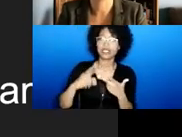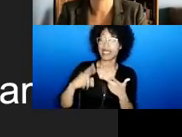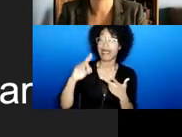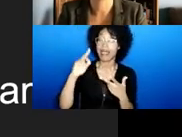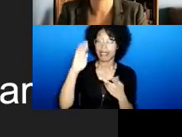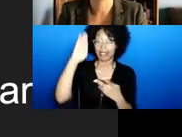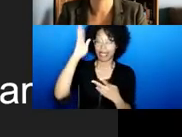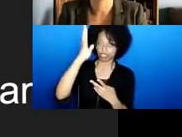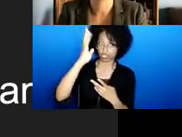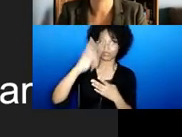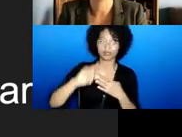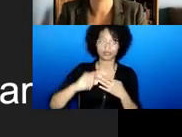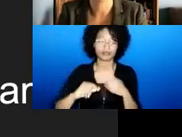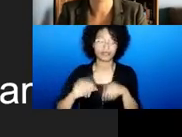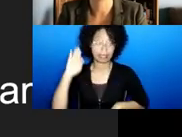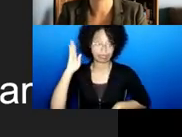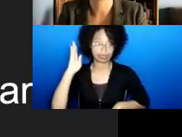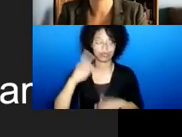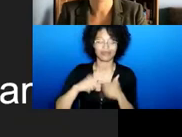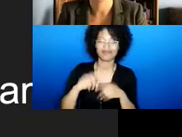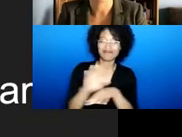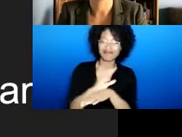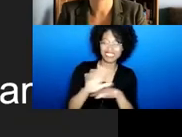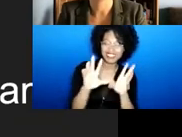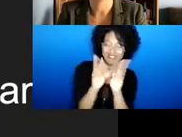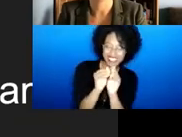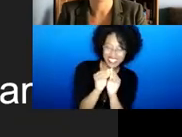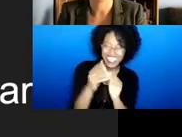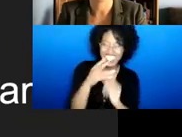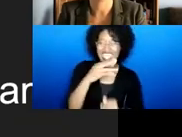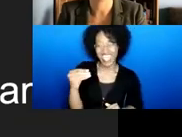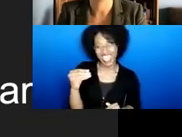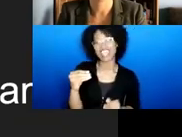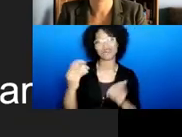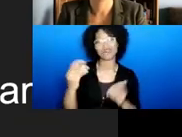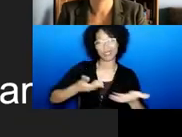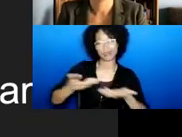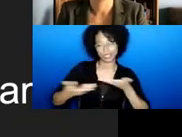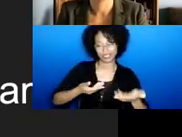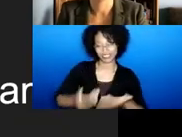lectures, business meetings, and receptions.